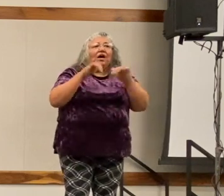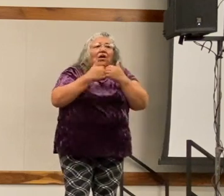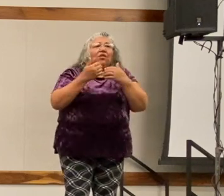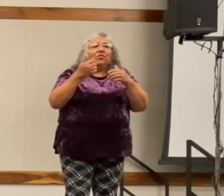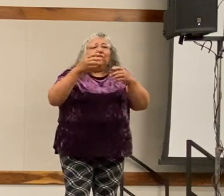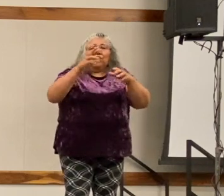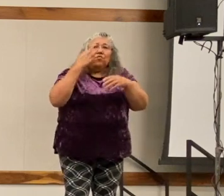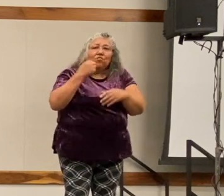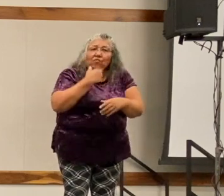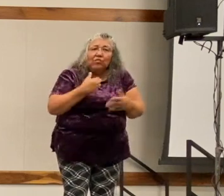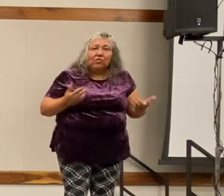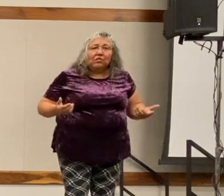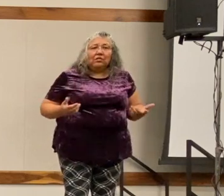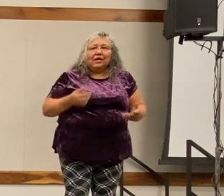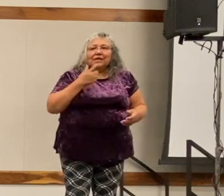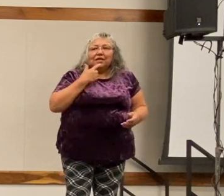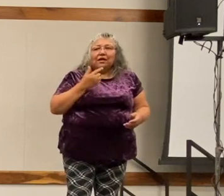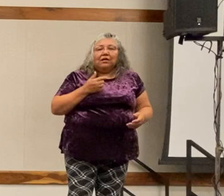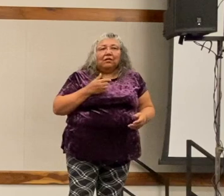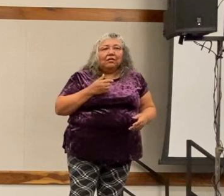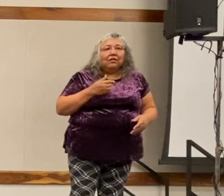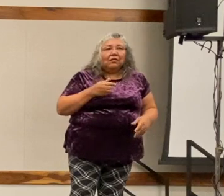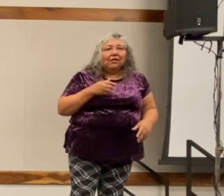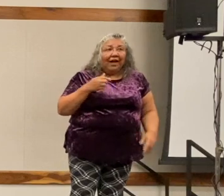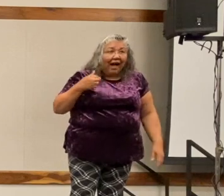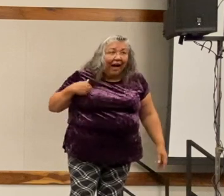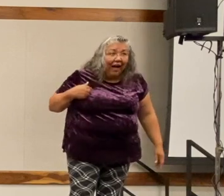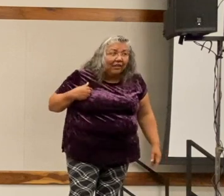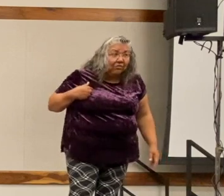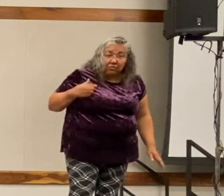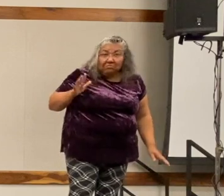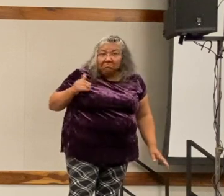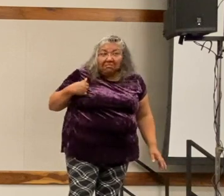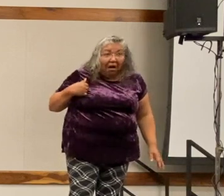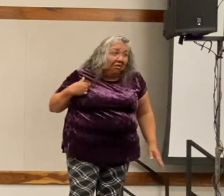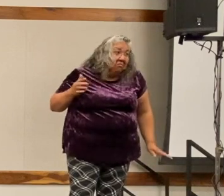restaurant. He says, I do. There you go.